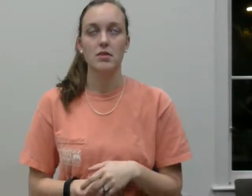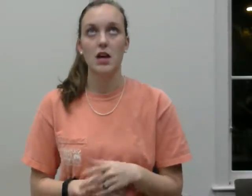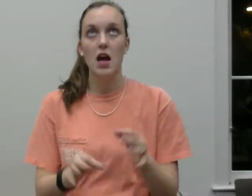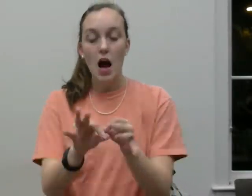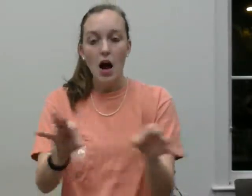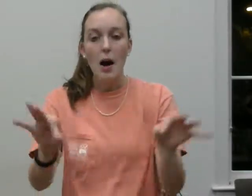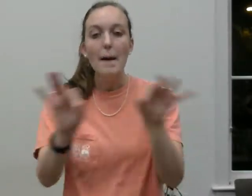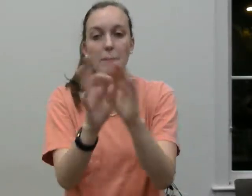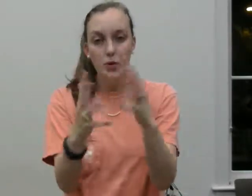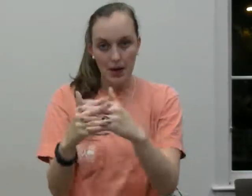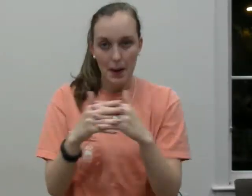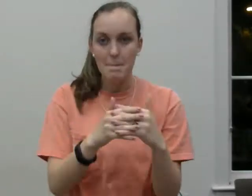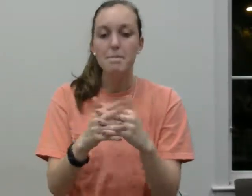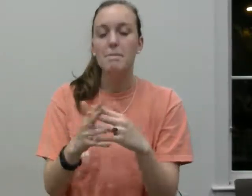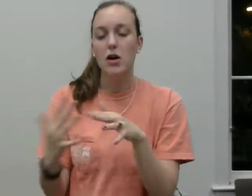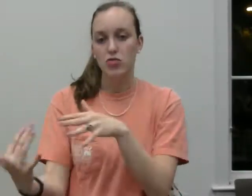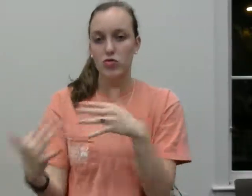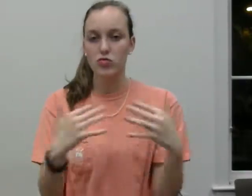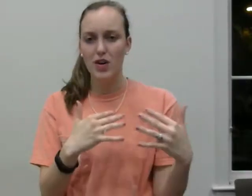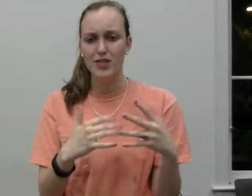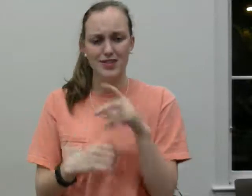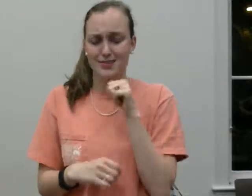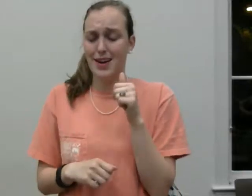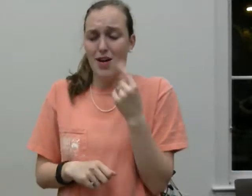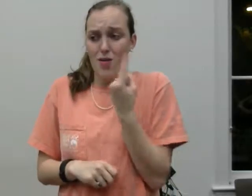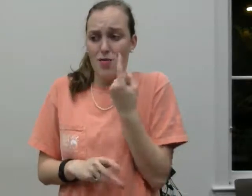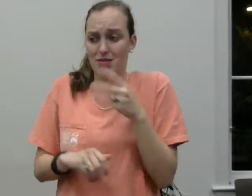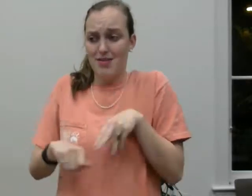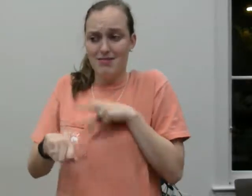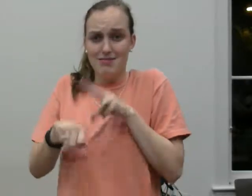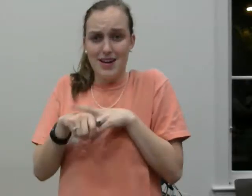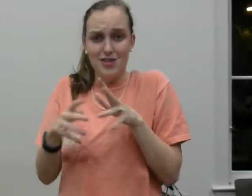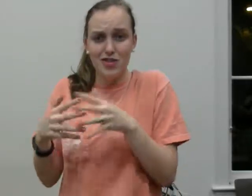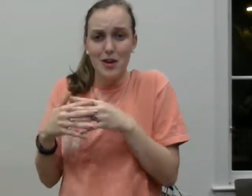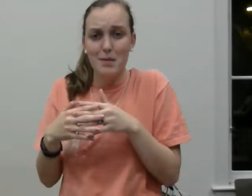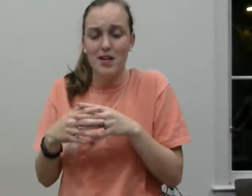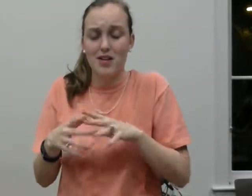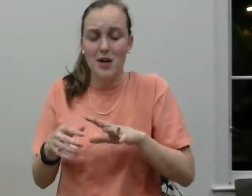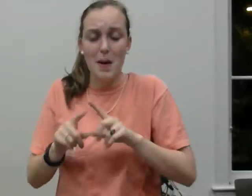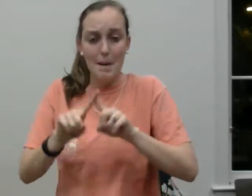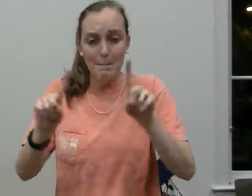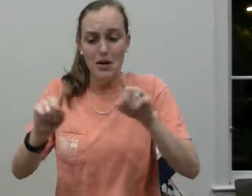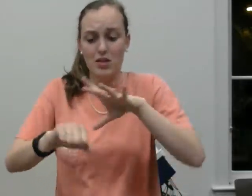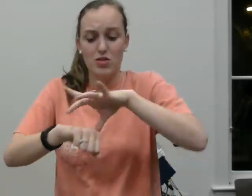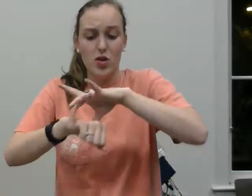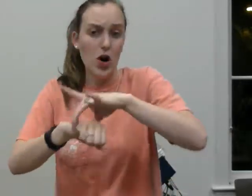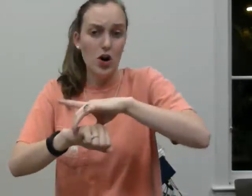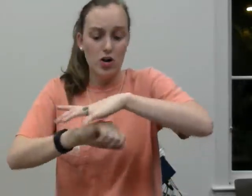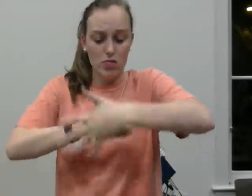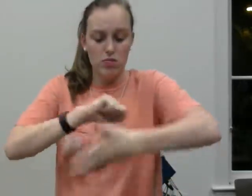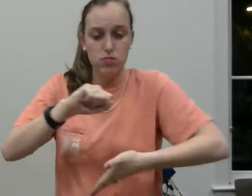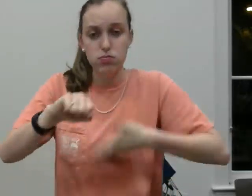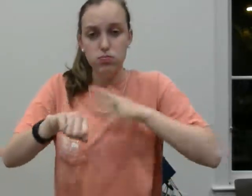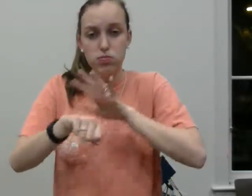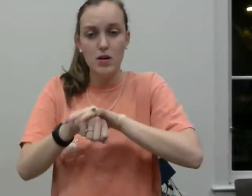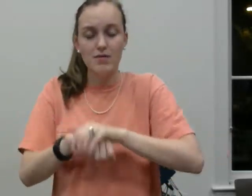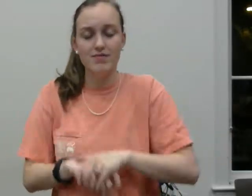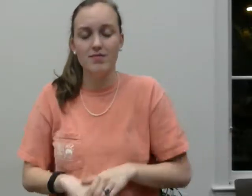Not obviously just for our nation, but worldwide, it had a worldwide impact. One event that we looked at a little bit was